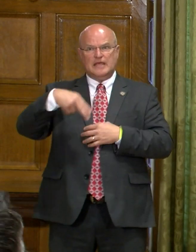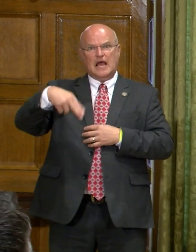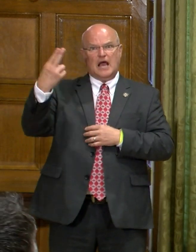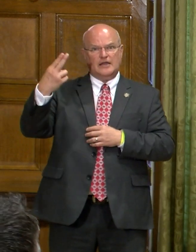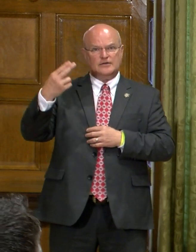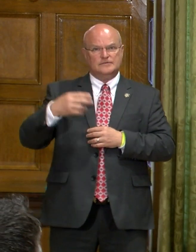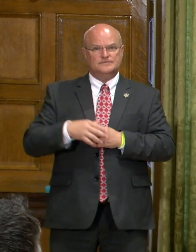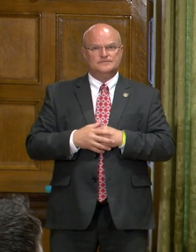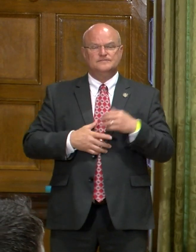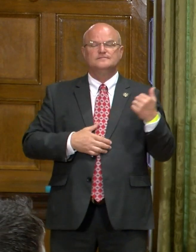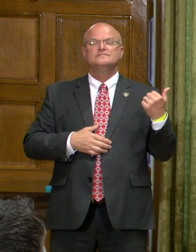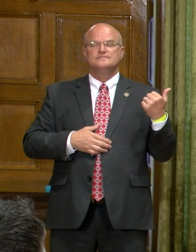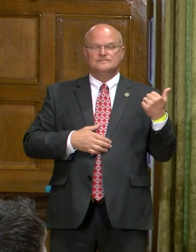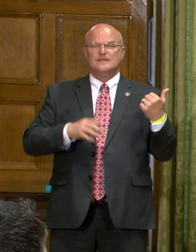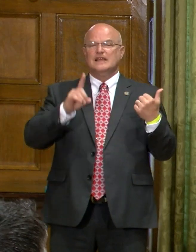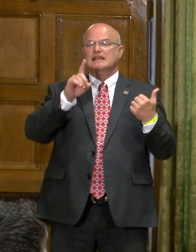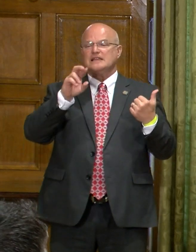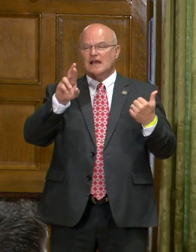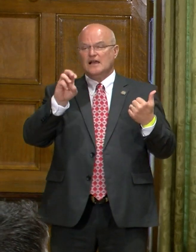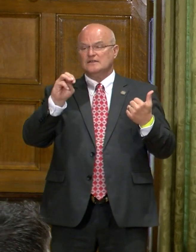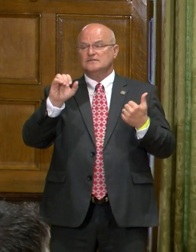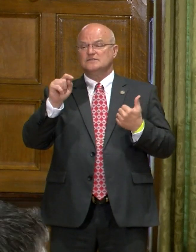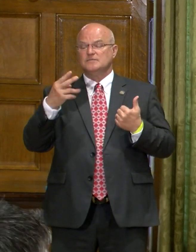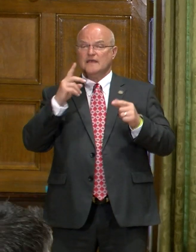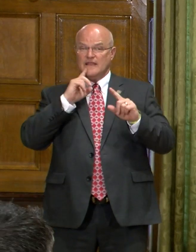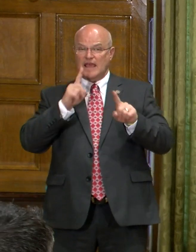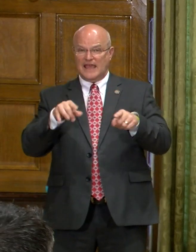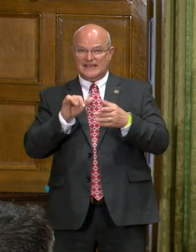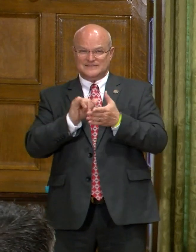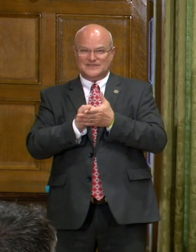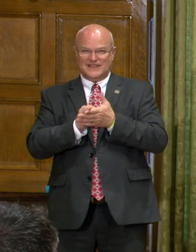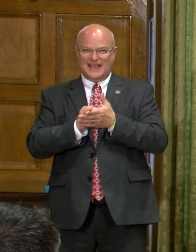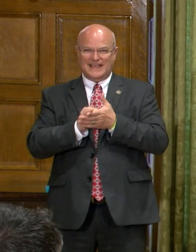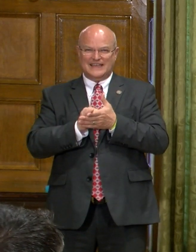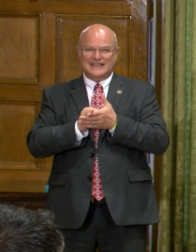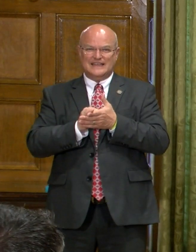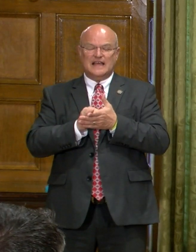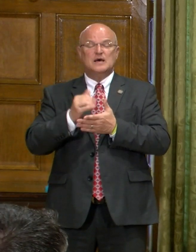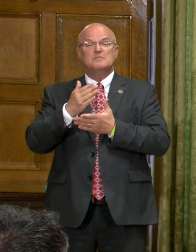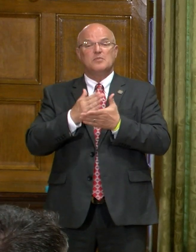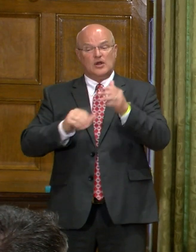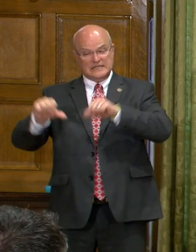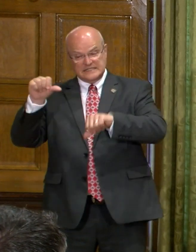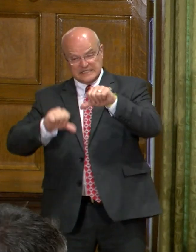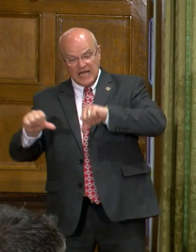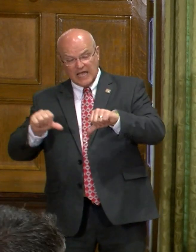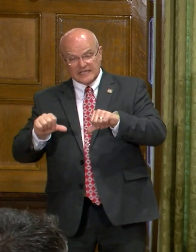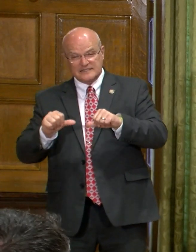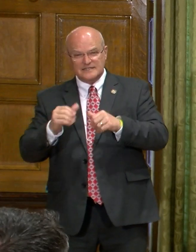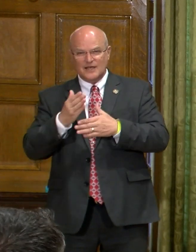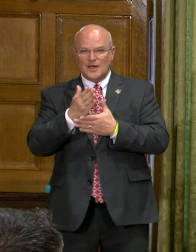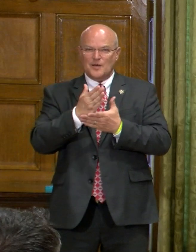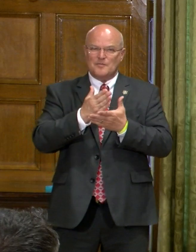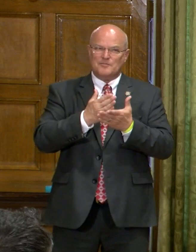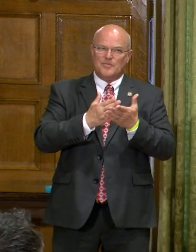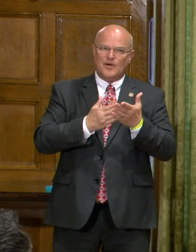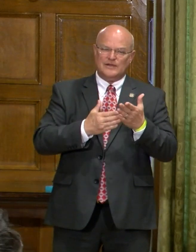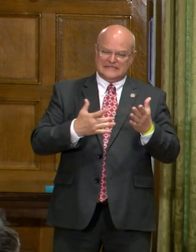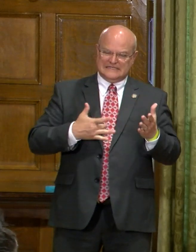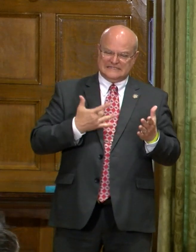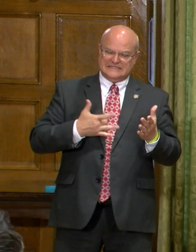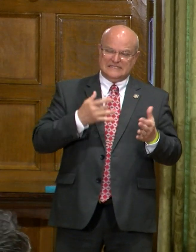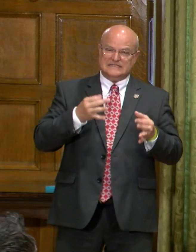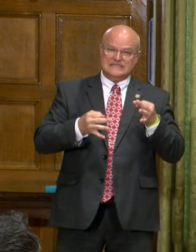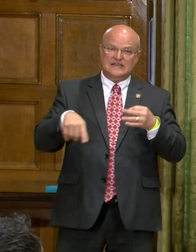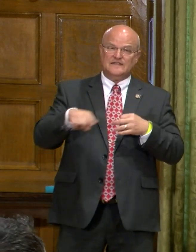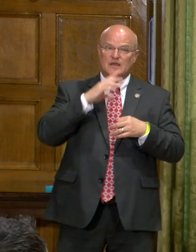higher. I think Dr. Smith answered that, that it's partly science, but partly a sense as